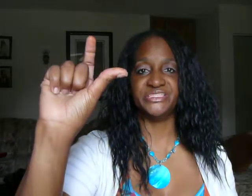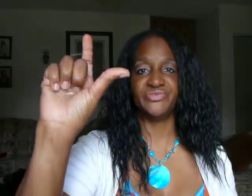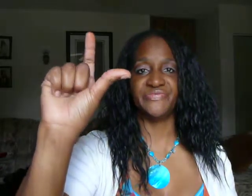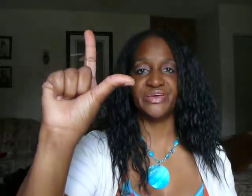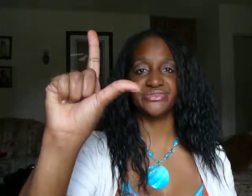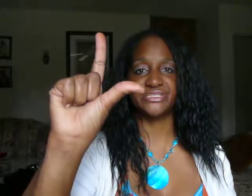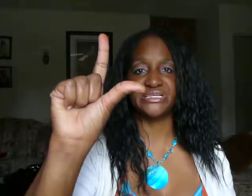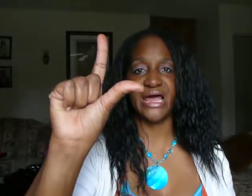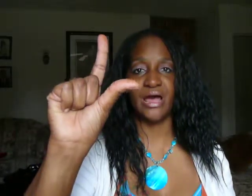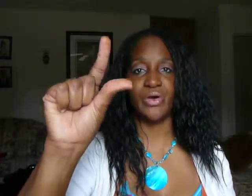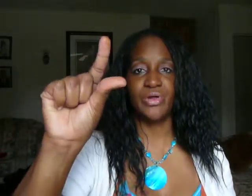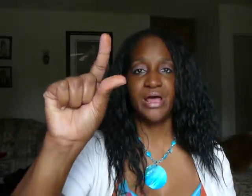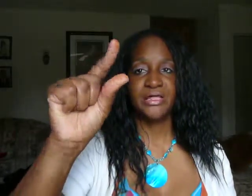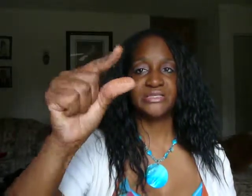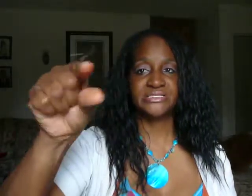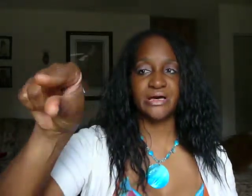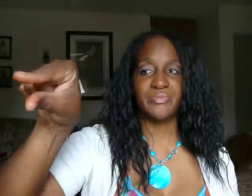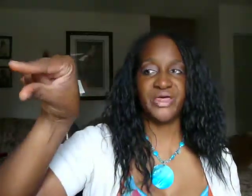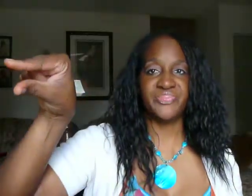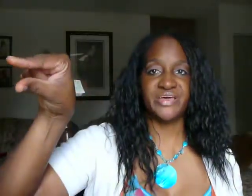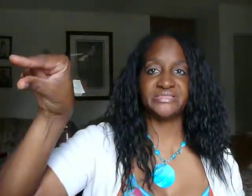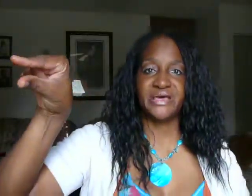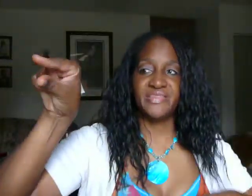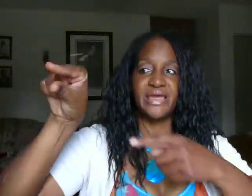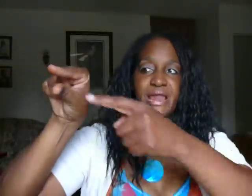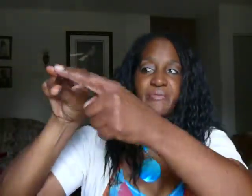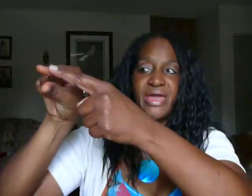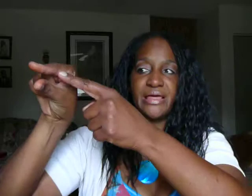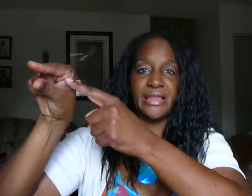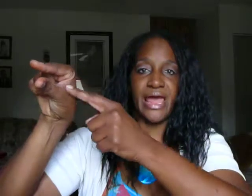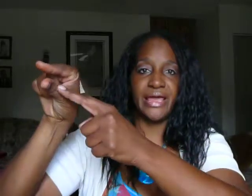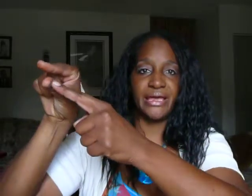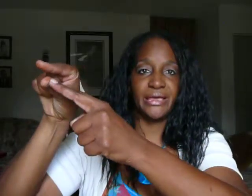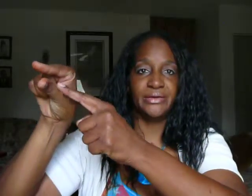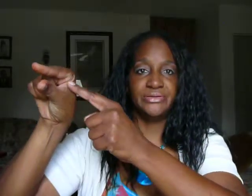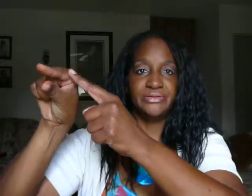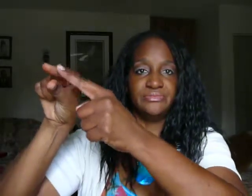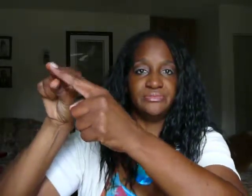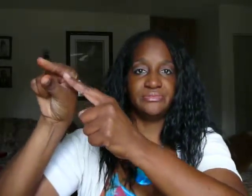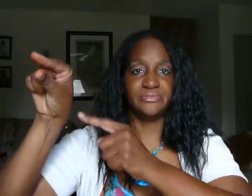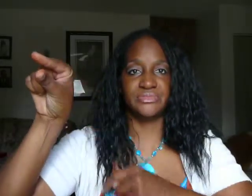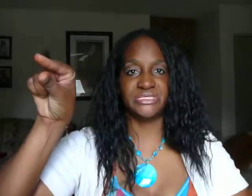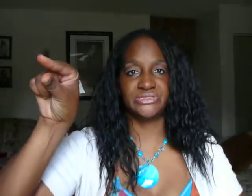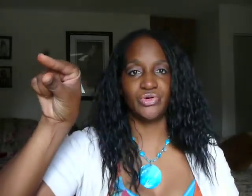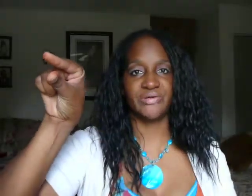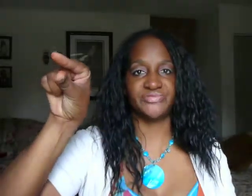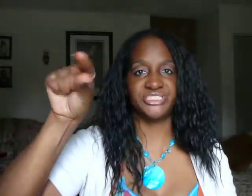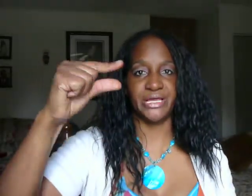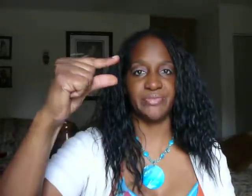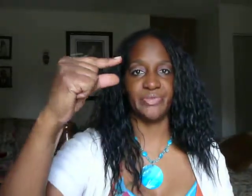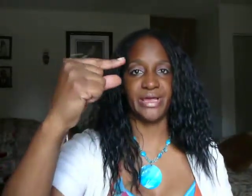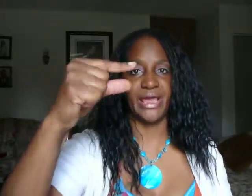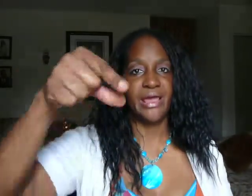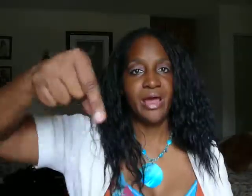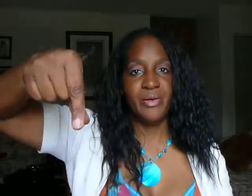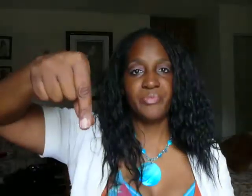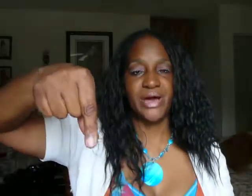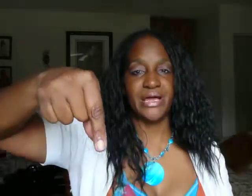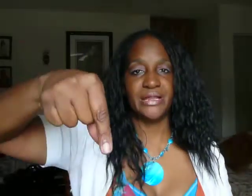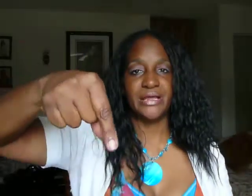three fingers are down, this thumb and this, they kind of make like this sort of shape, okay? But